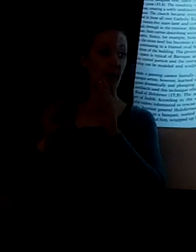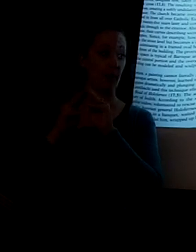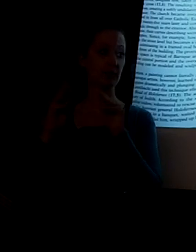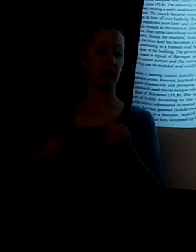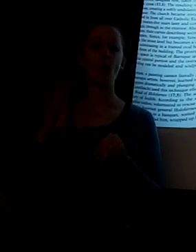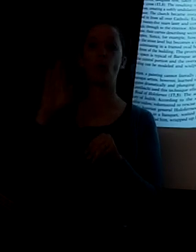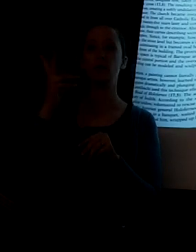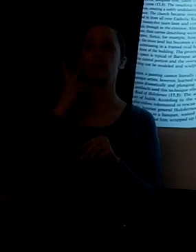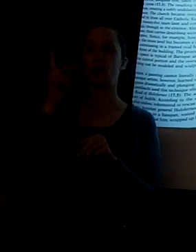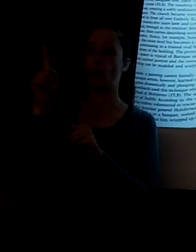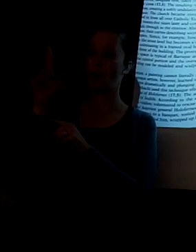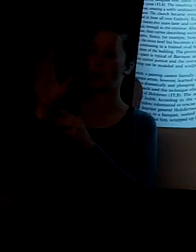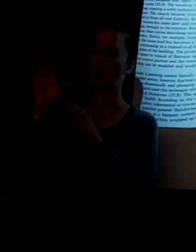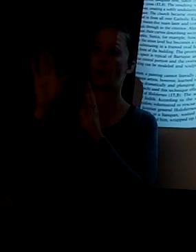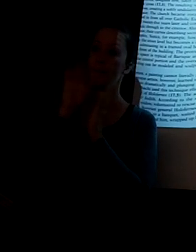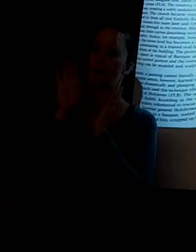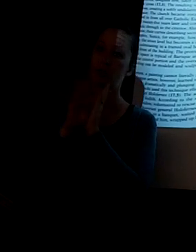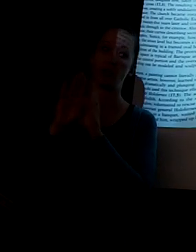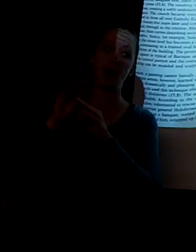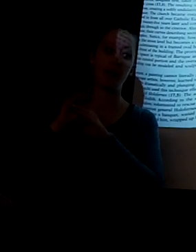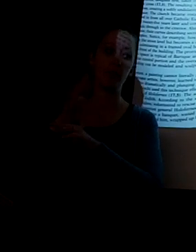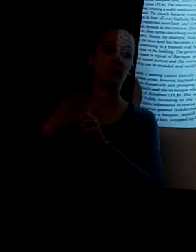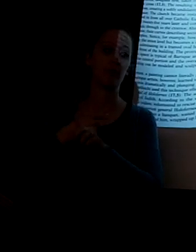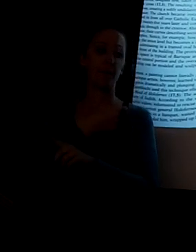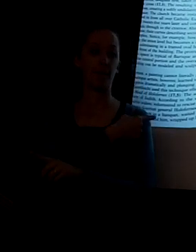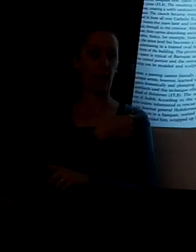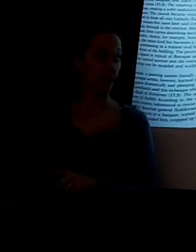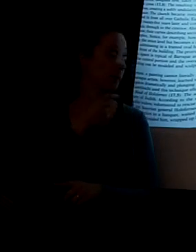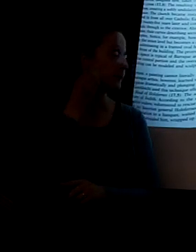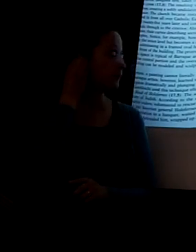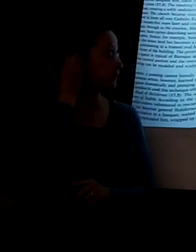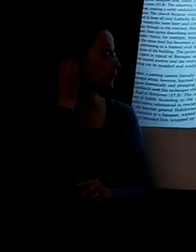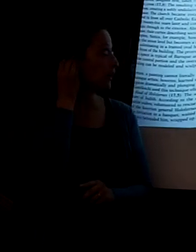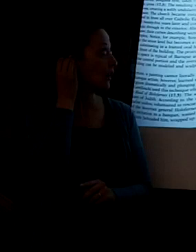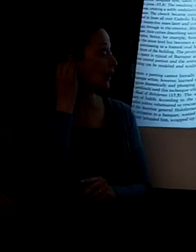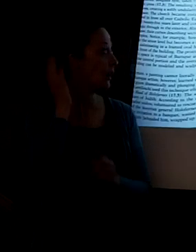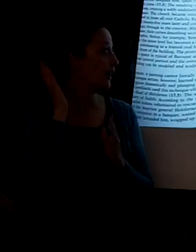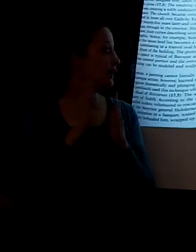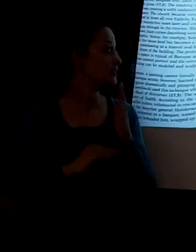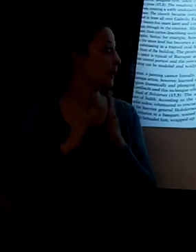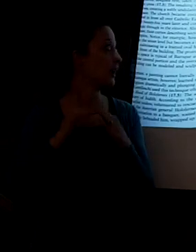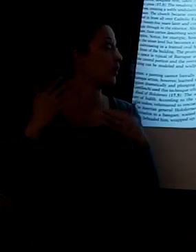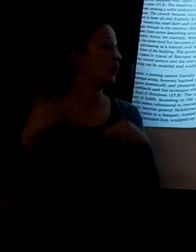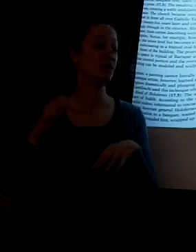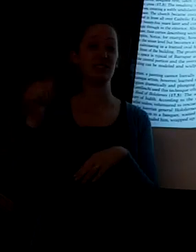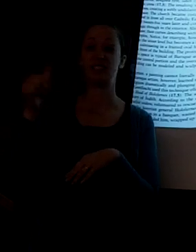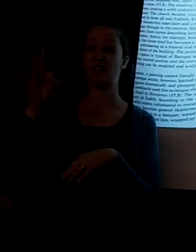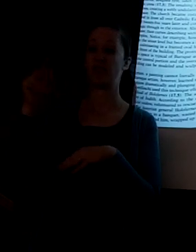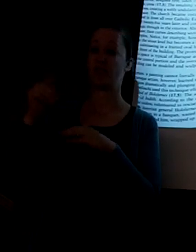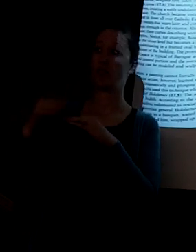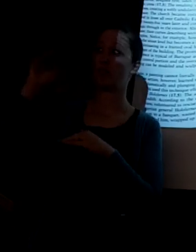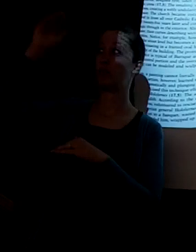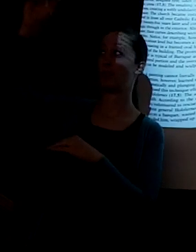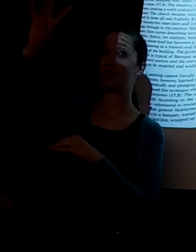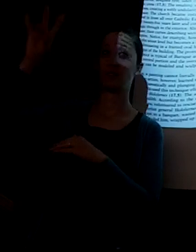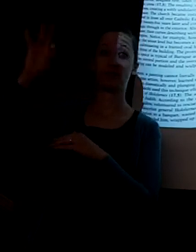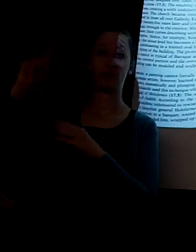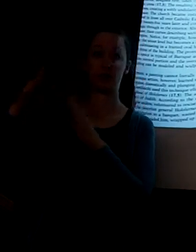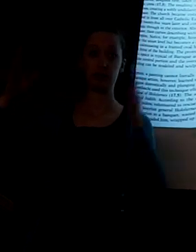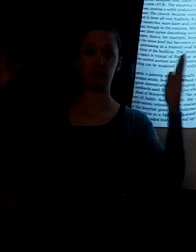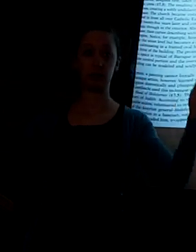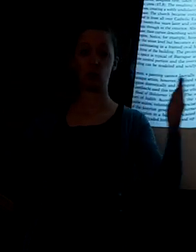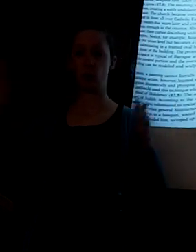100 pictures influenced by him. And these paintings, some of them like his, is almost 10 foot by 7 foot.